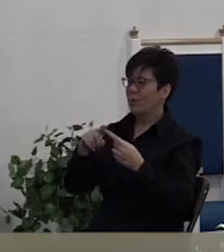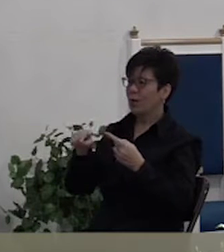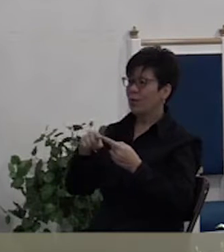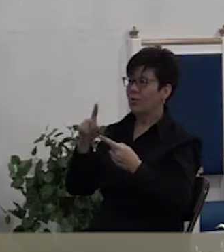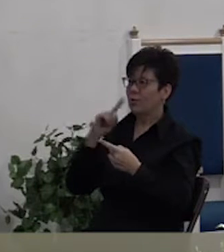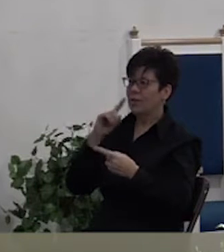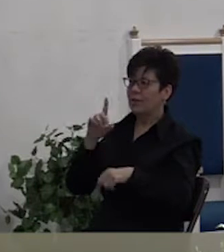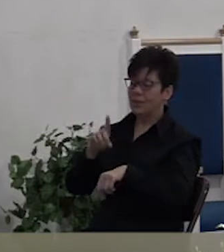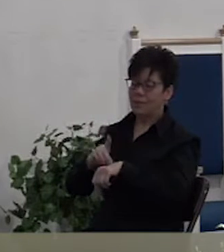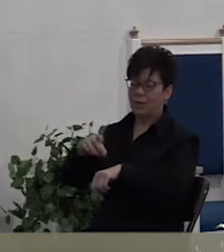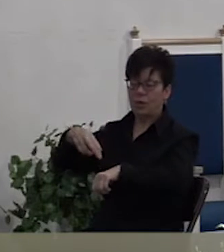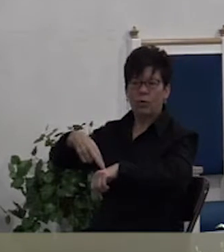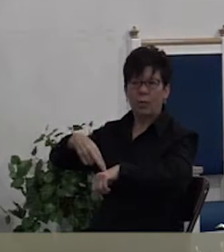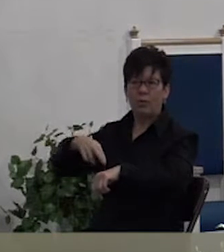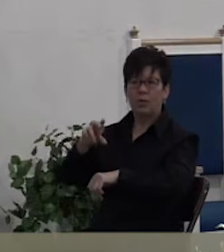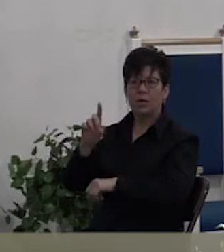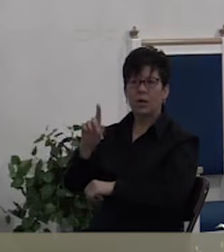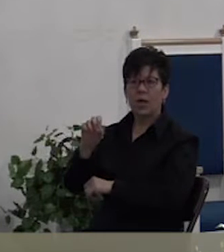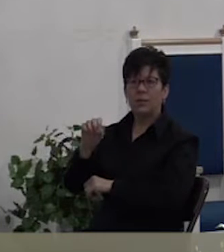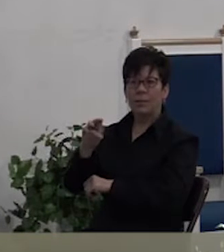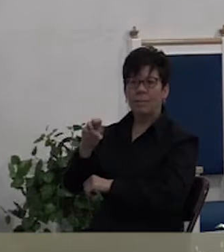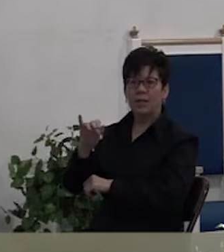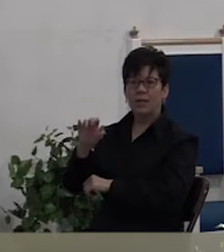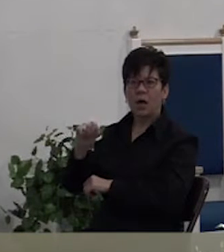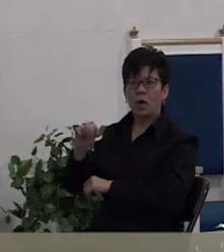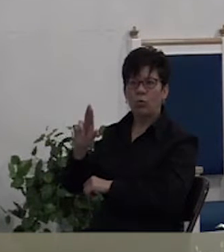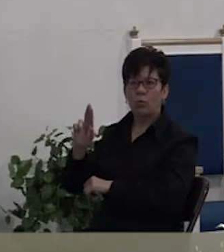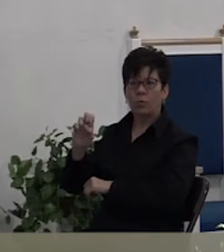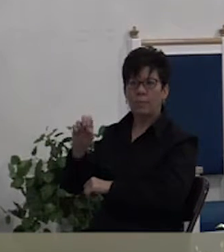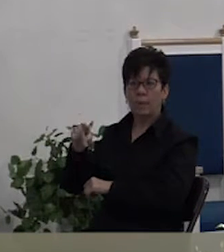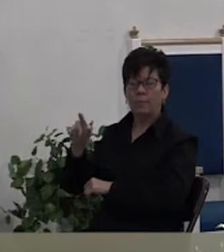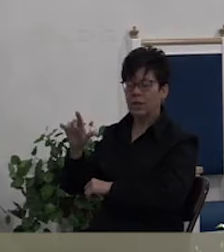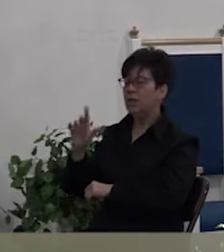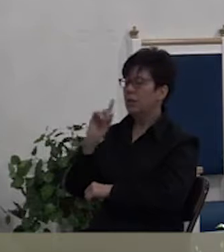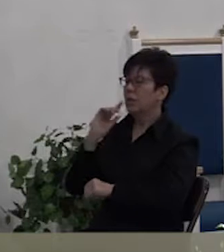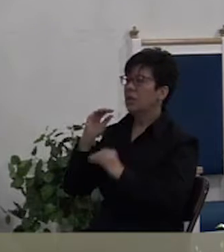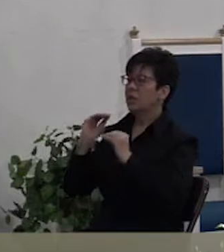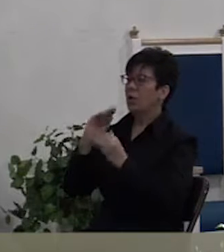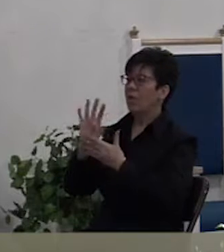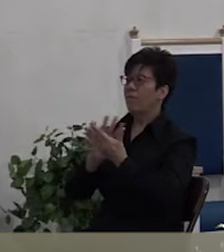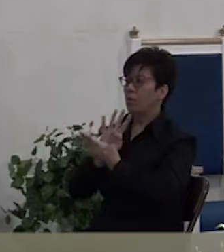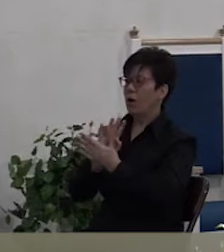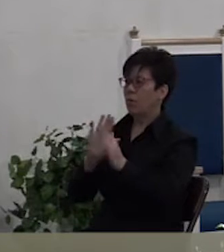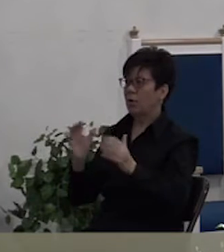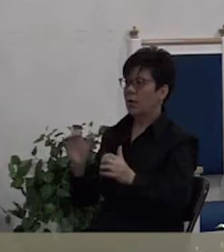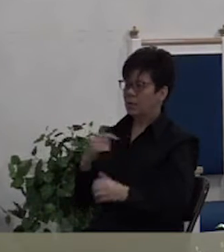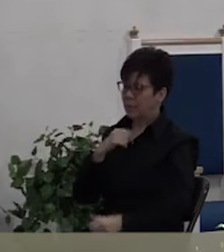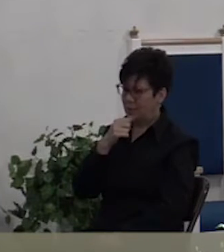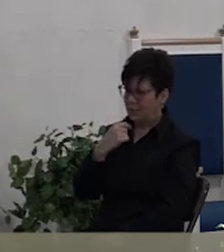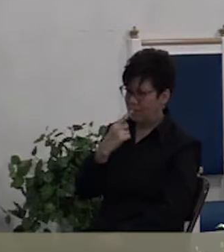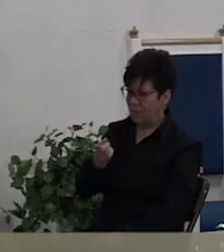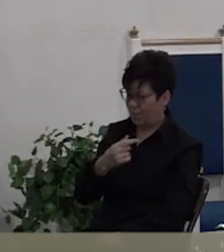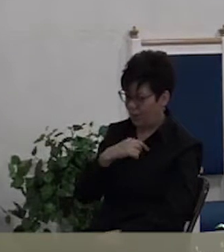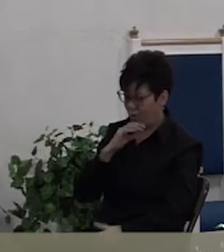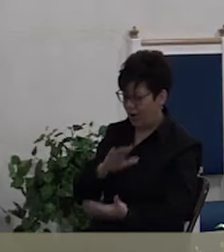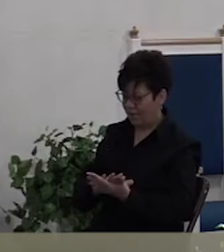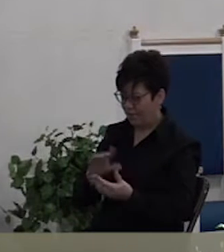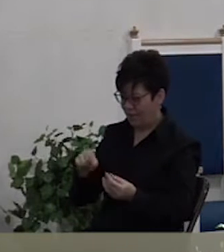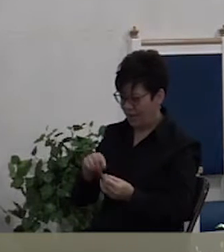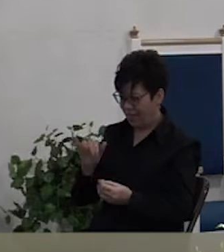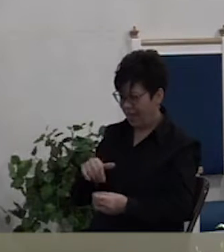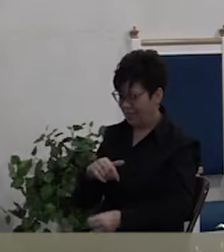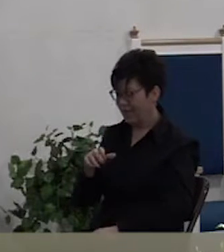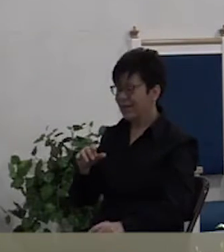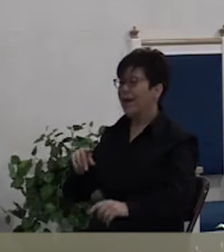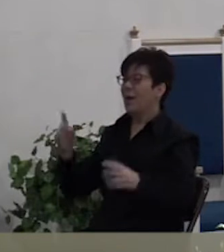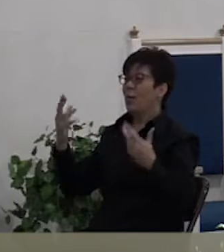in the Dominican Republic, he taught a 4-hour Bible class. I didn't tell my wife or Sister Anna that because I